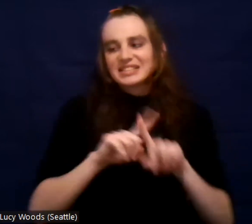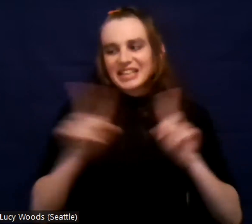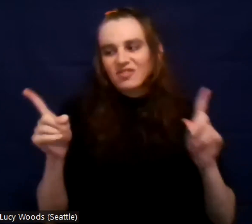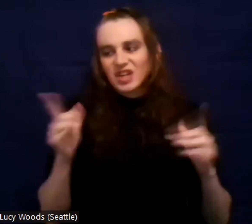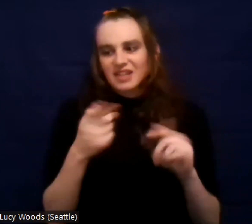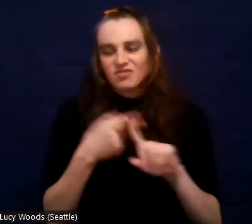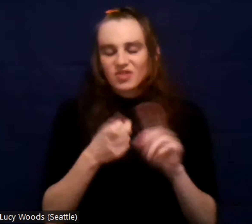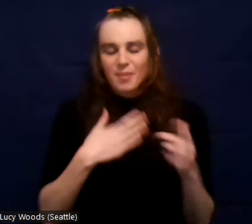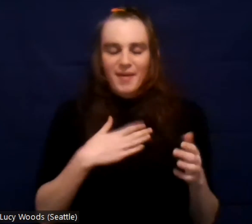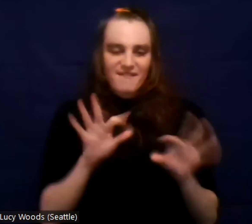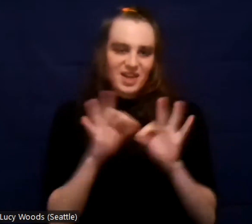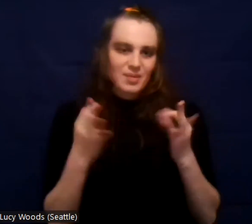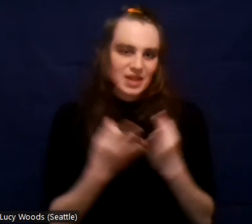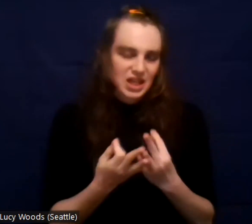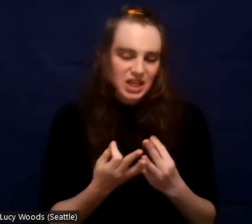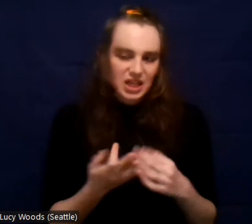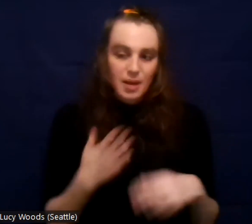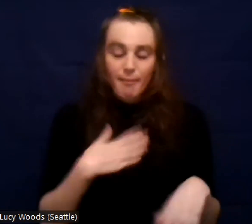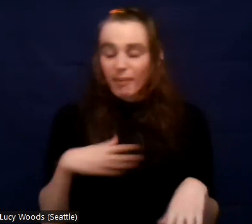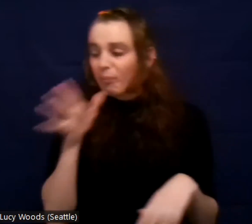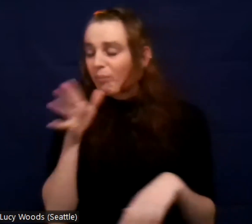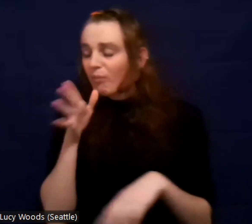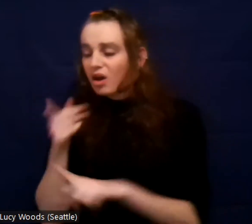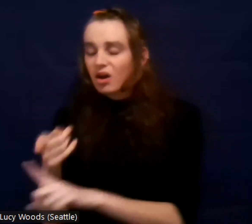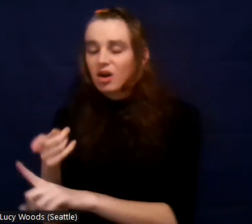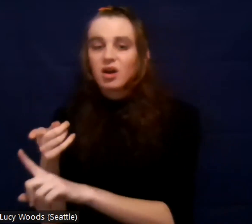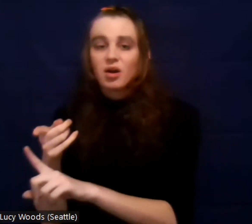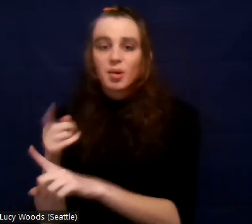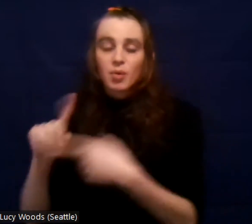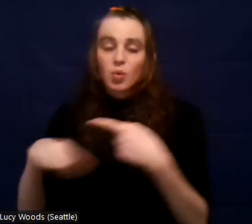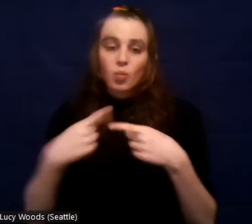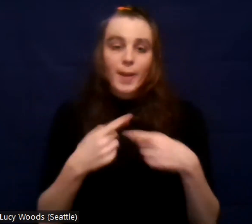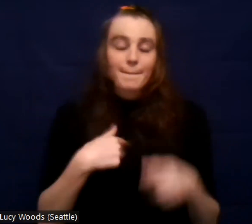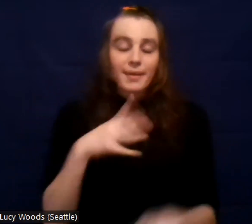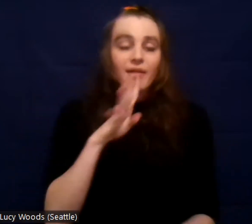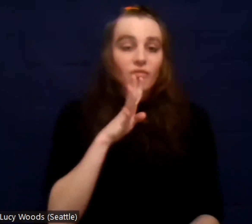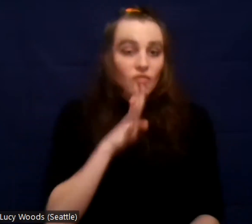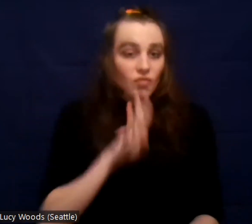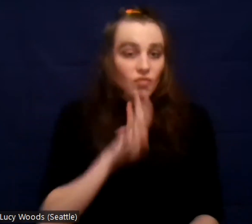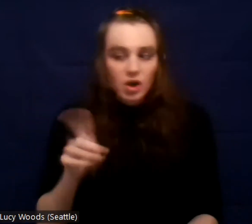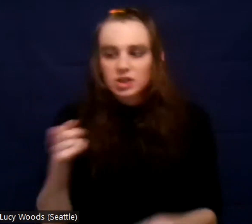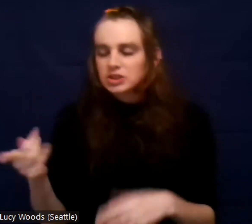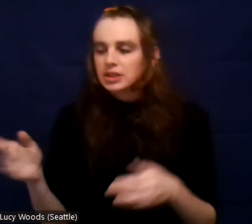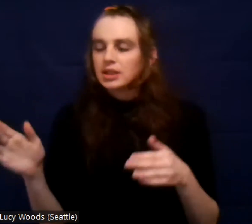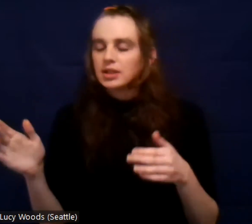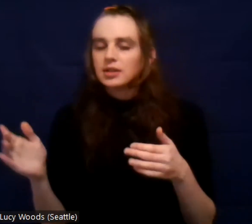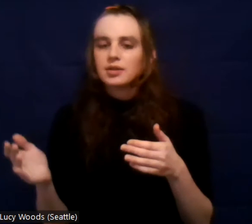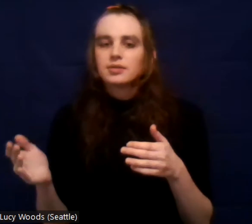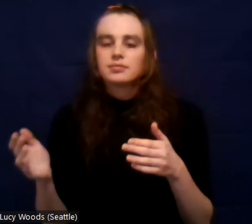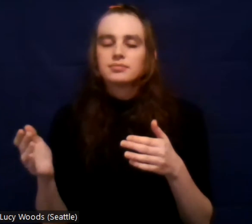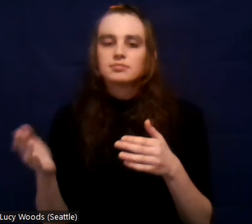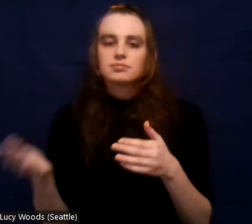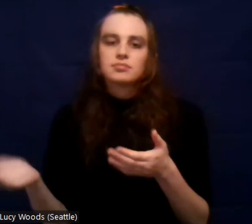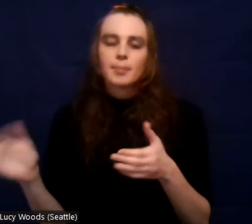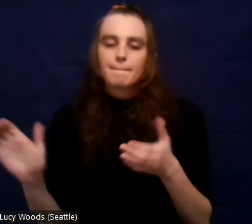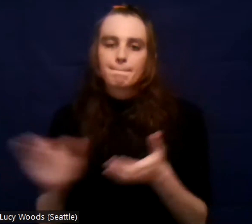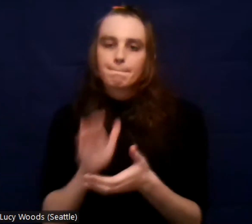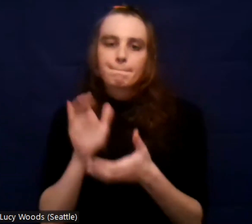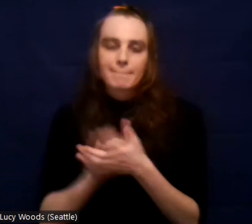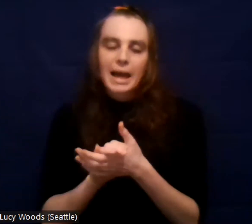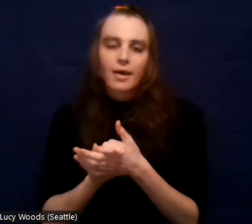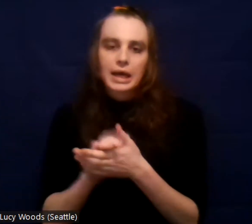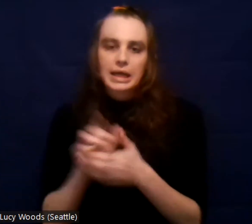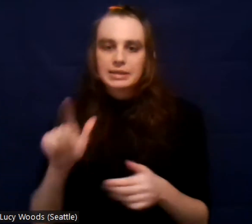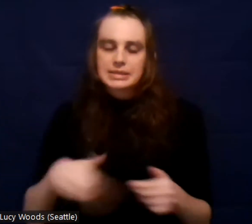My mother remarried when I was four, had my sister, and my stepfather was from